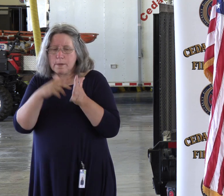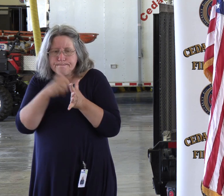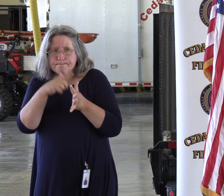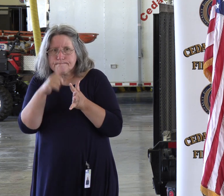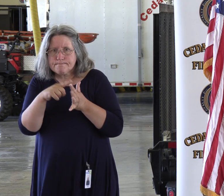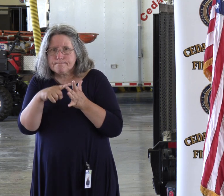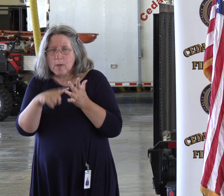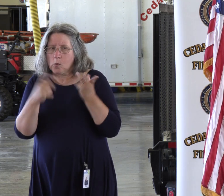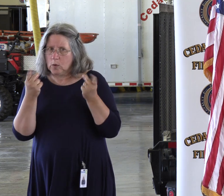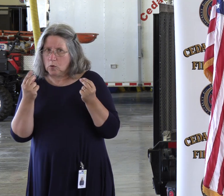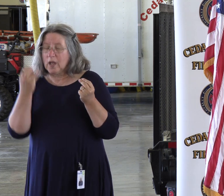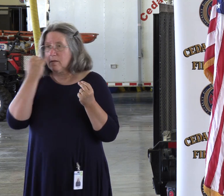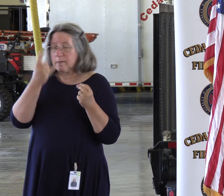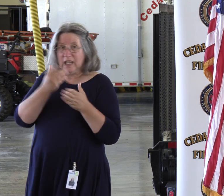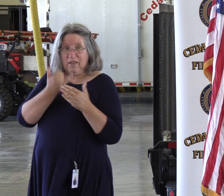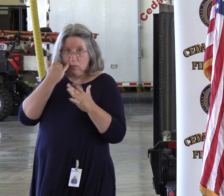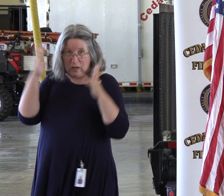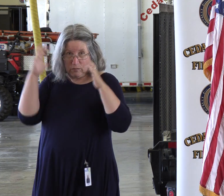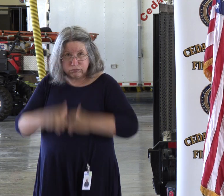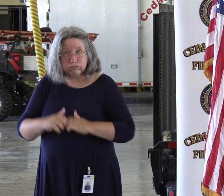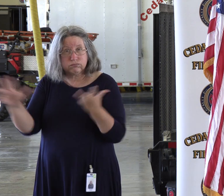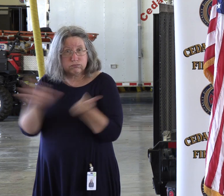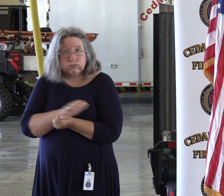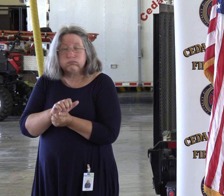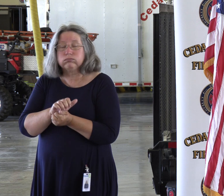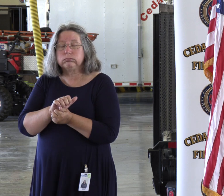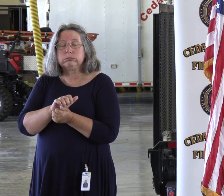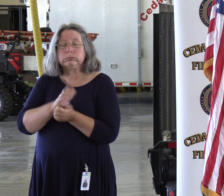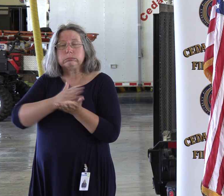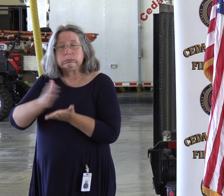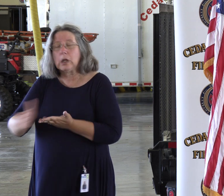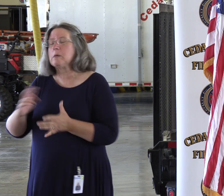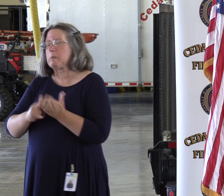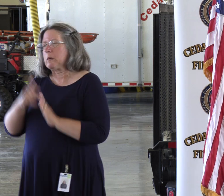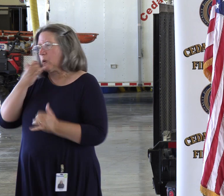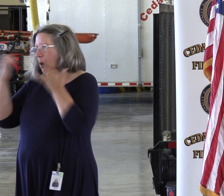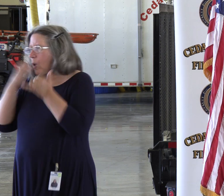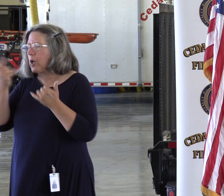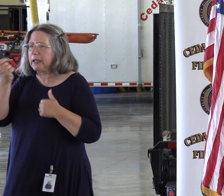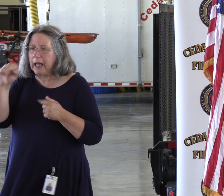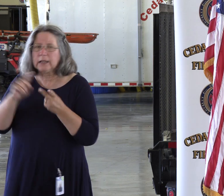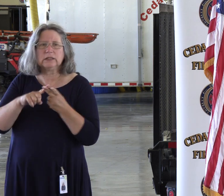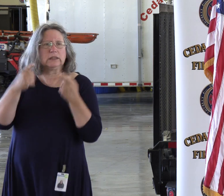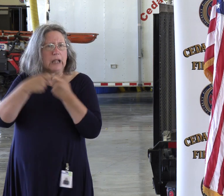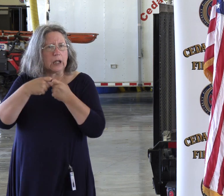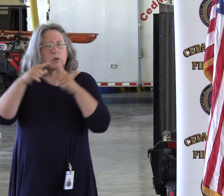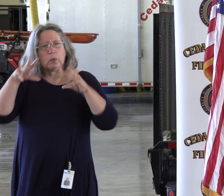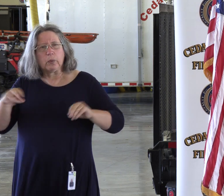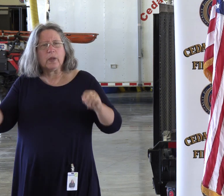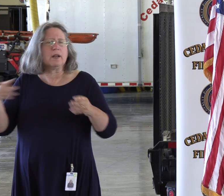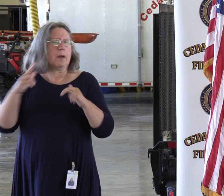us to have your gas shut off, notify the city, so all utilities get notified as a property,